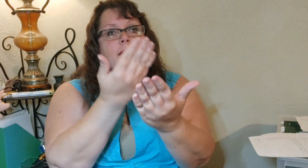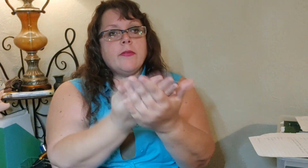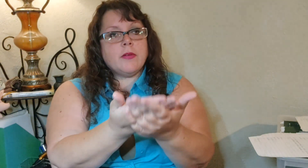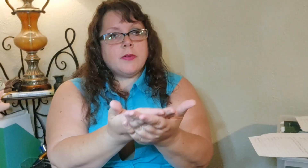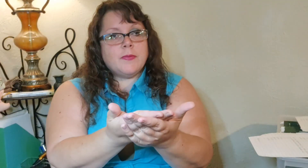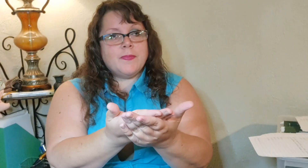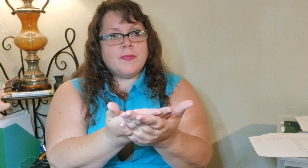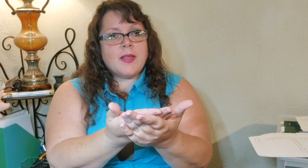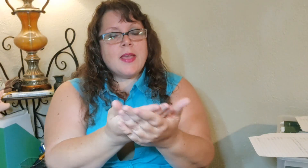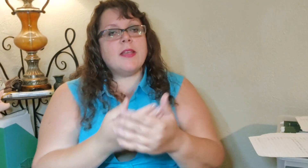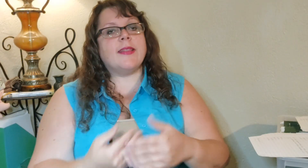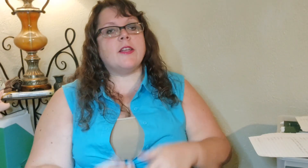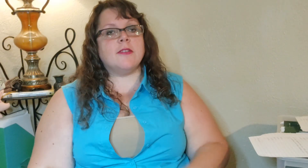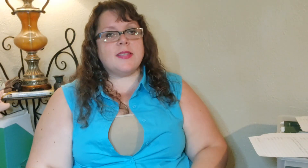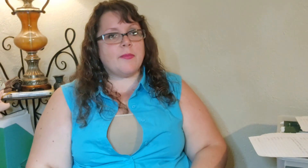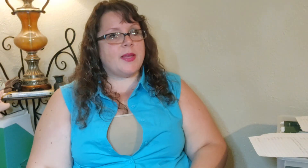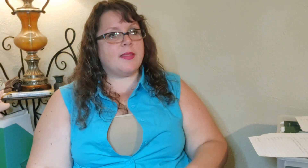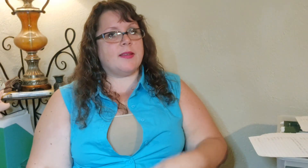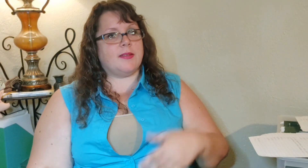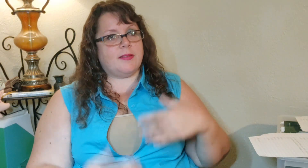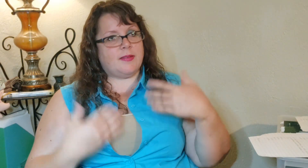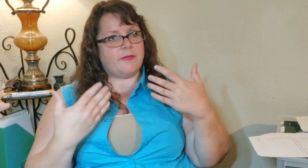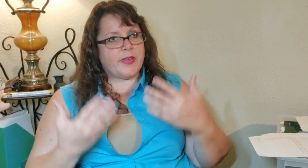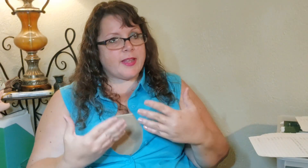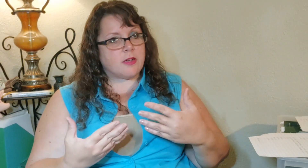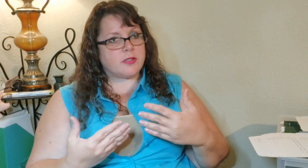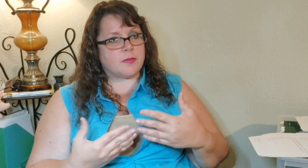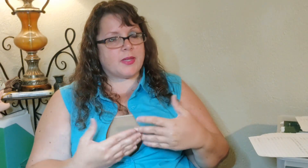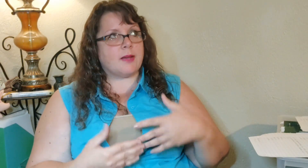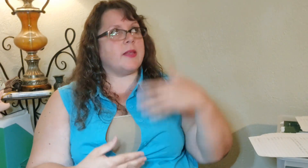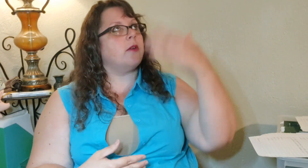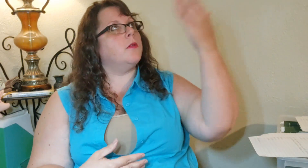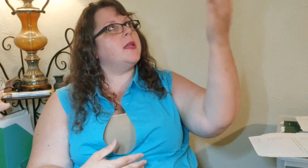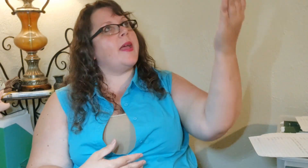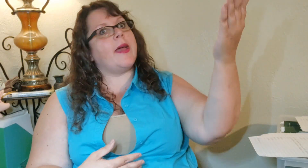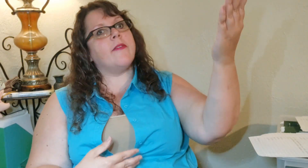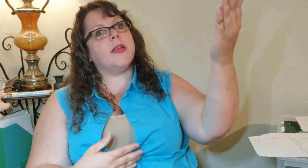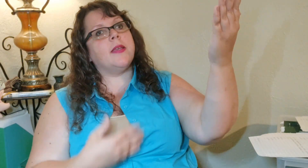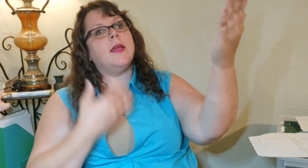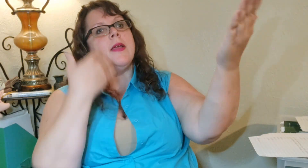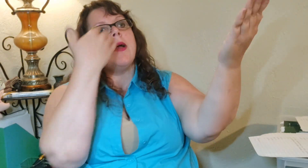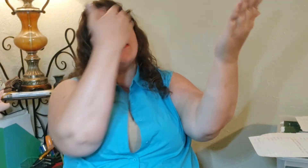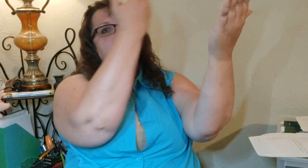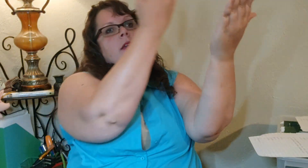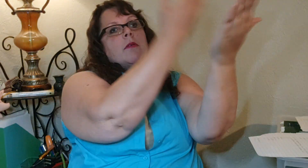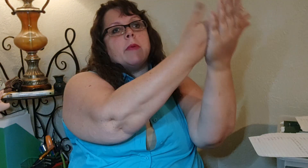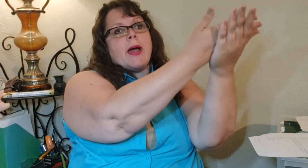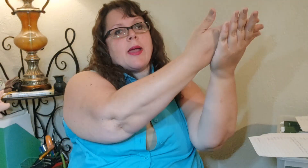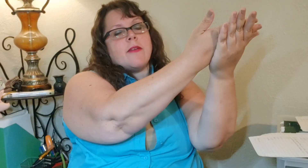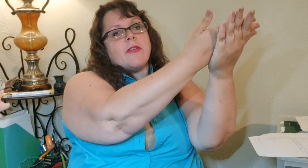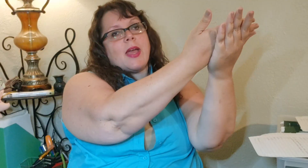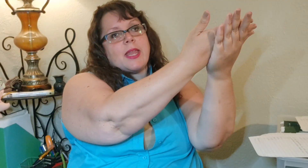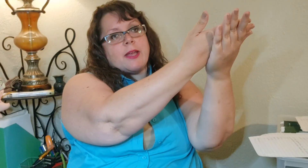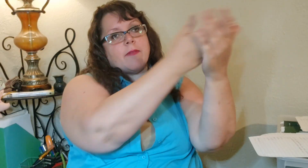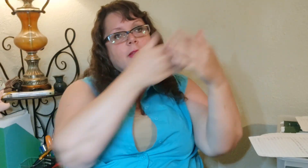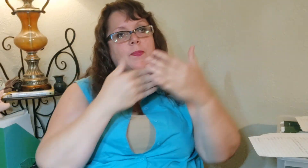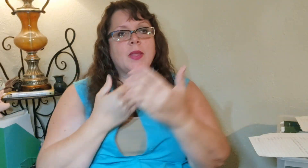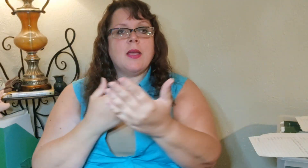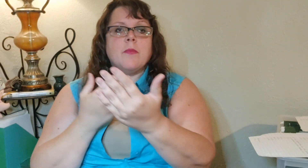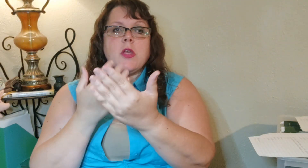Arrive. Like you'll see me in the videos sometimes, like going to heaven. I'll say you arrive at heaven. But you